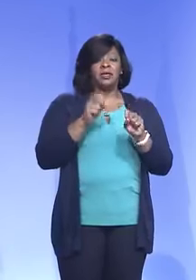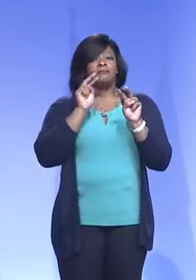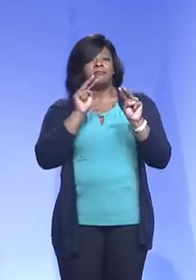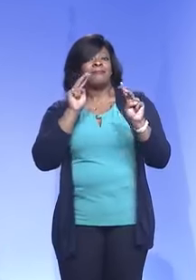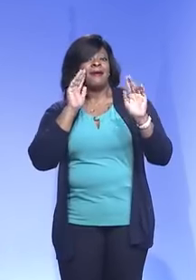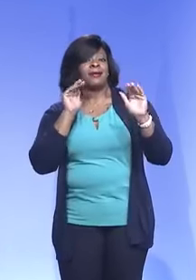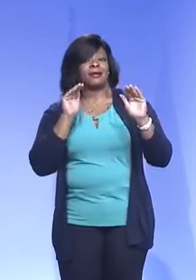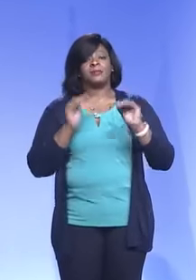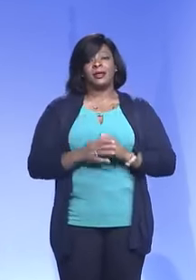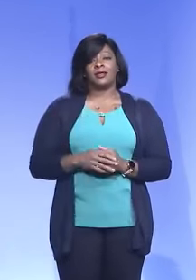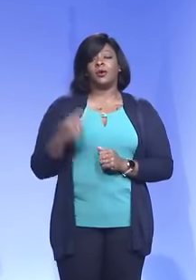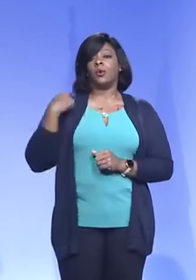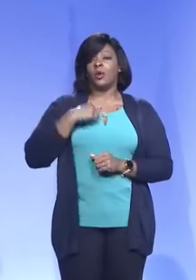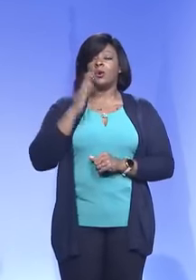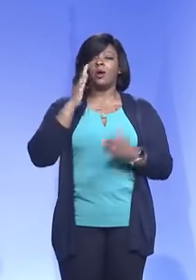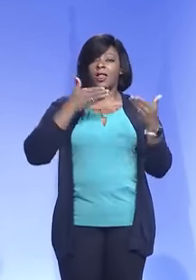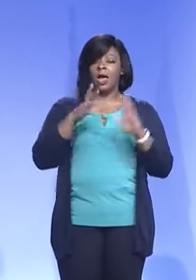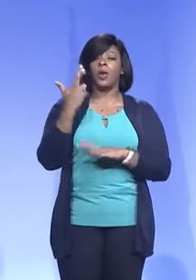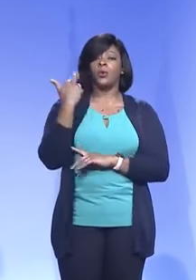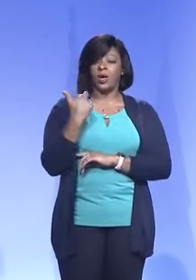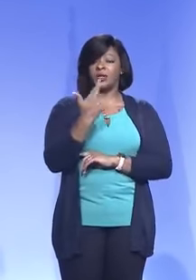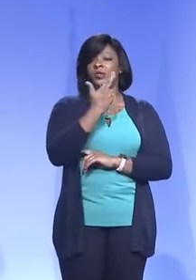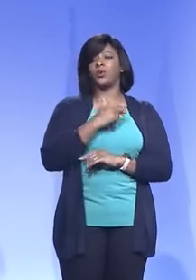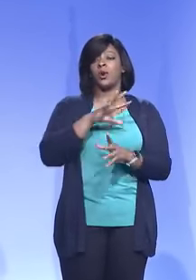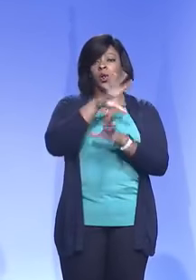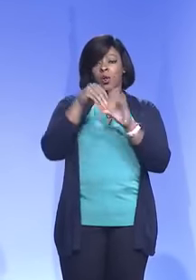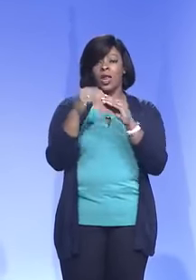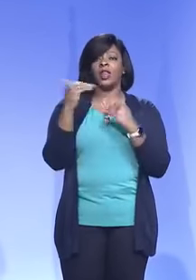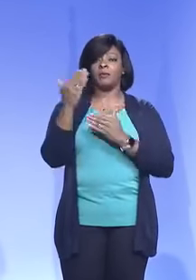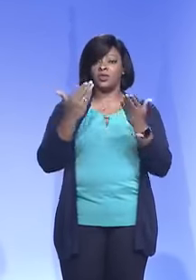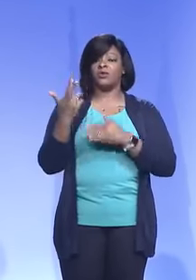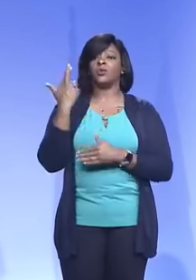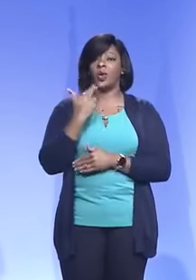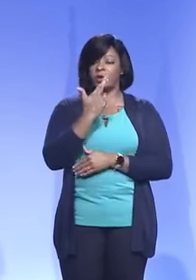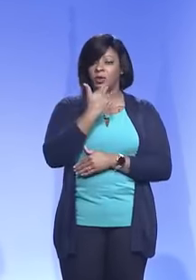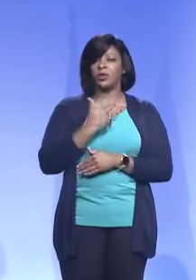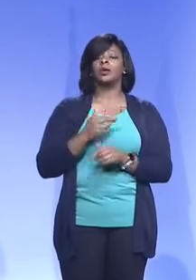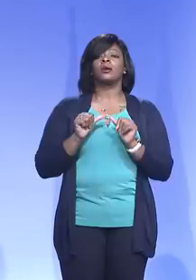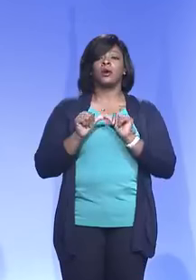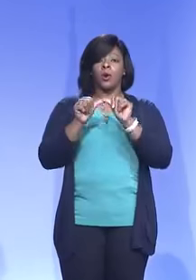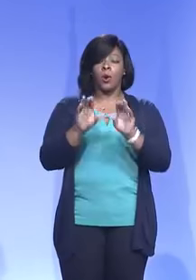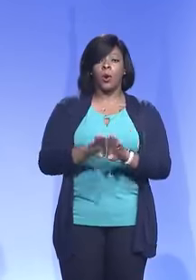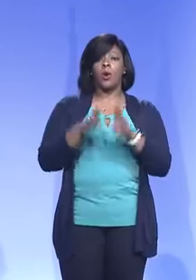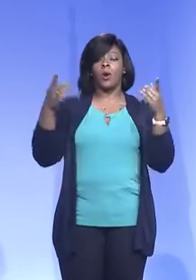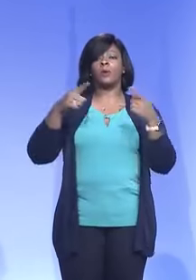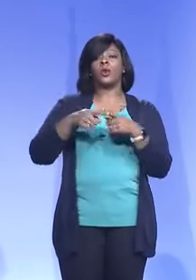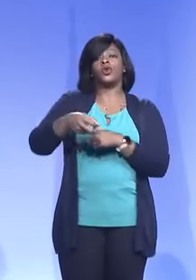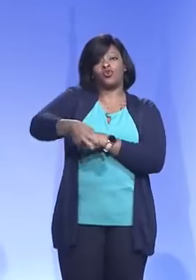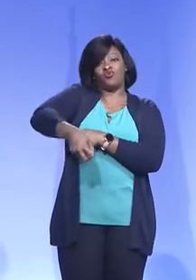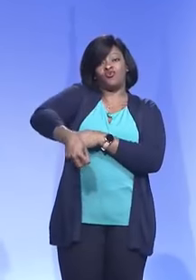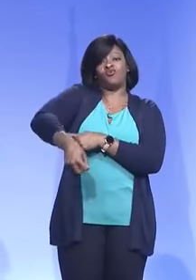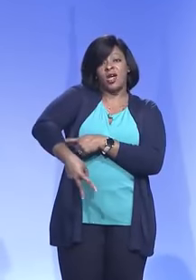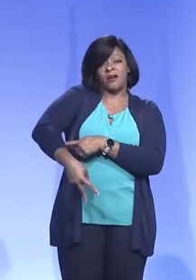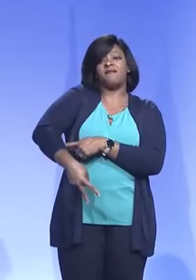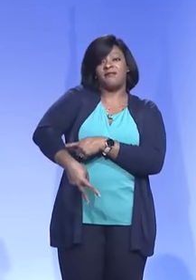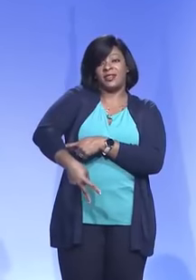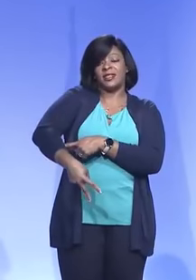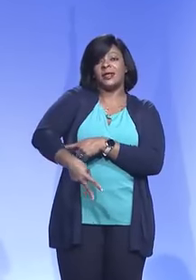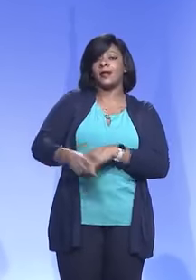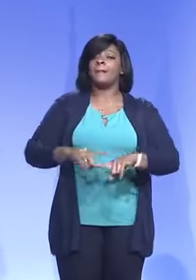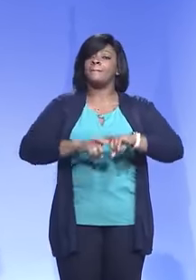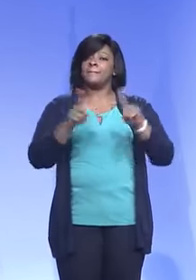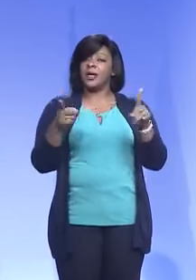anticipating. We will allow restaurants, including limited service restaurants, to remain open till 12 o'clock.